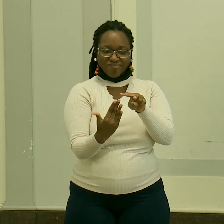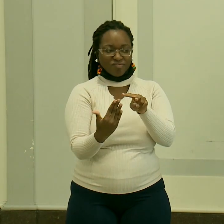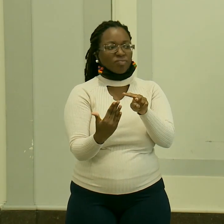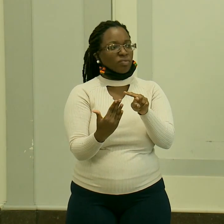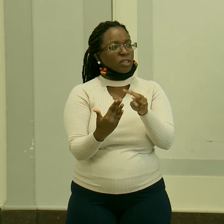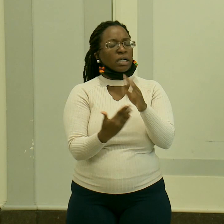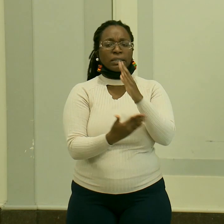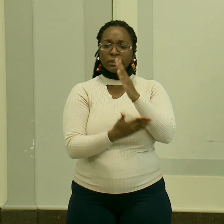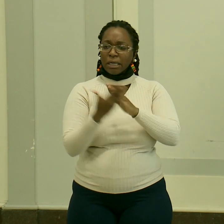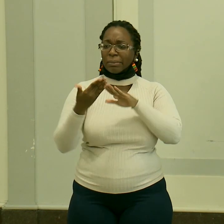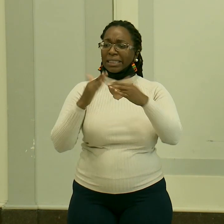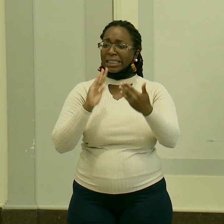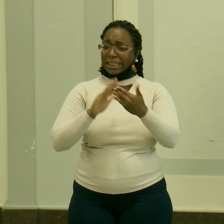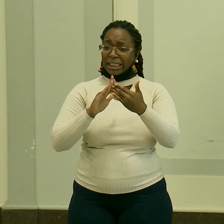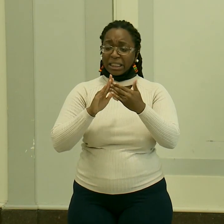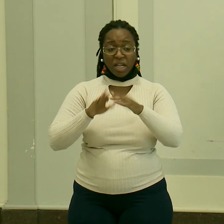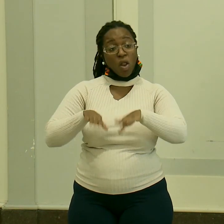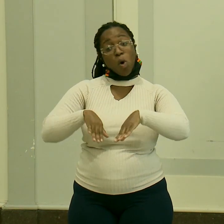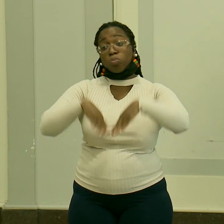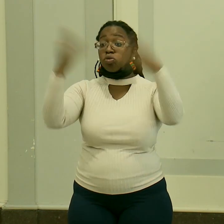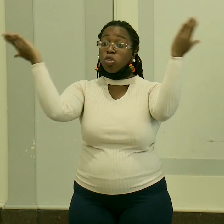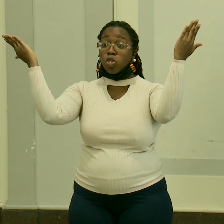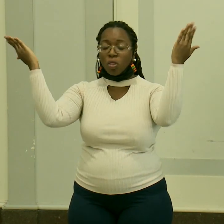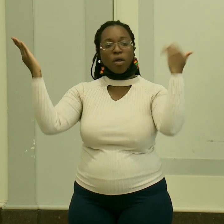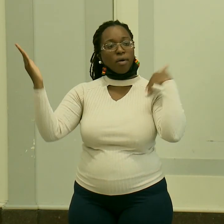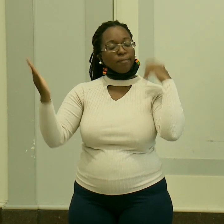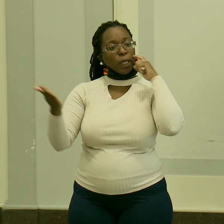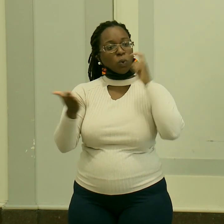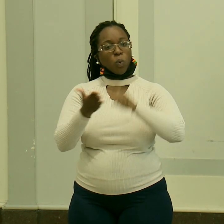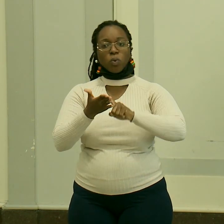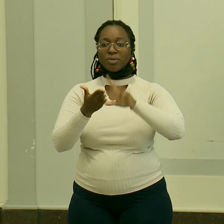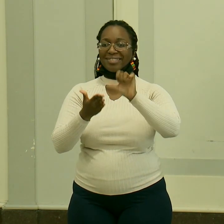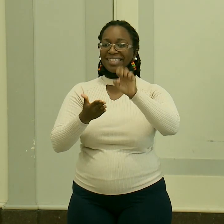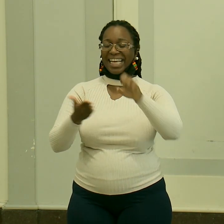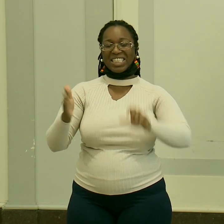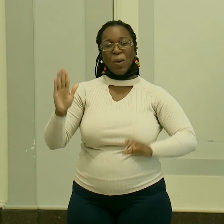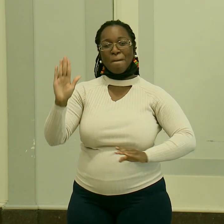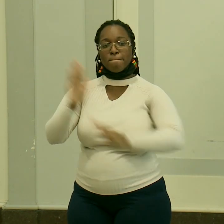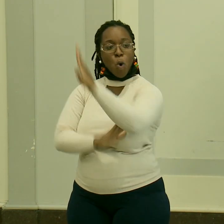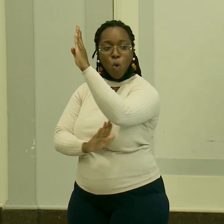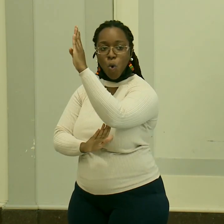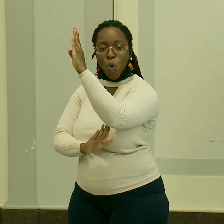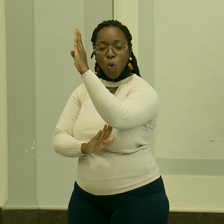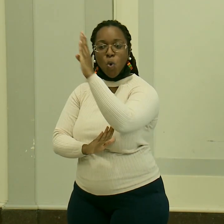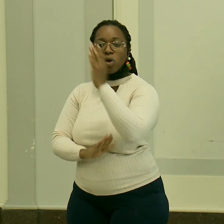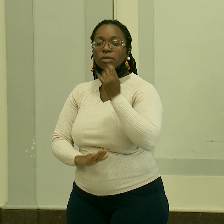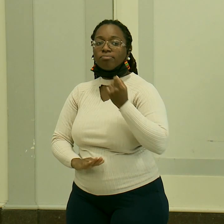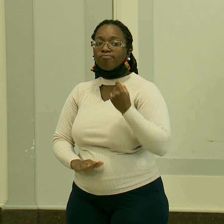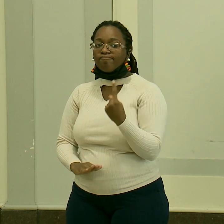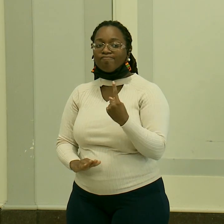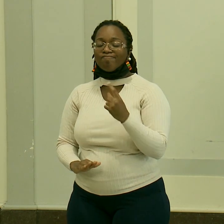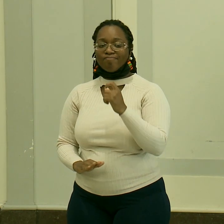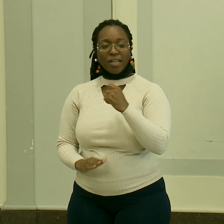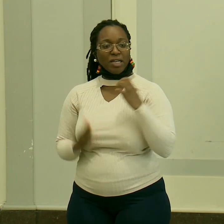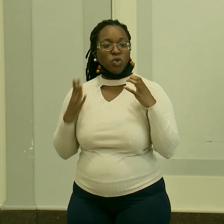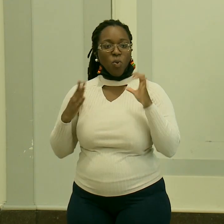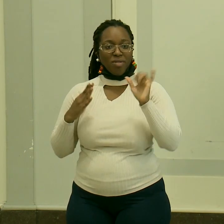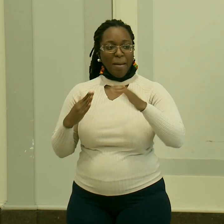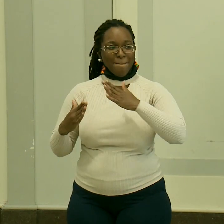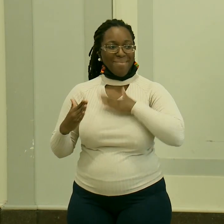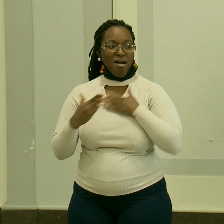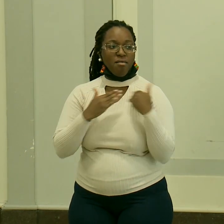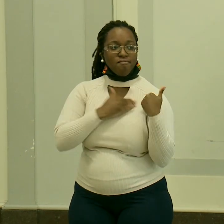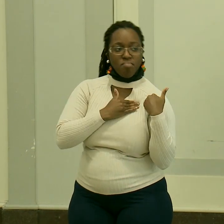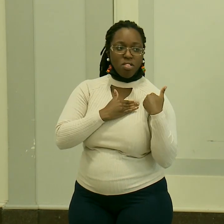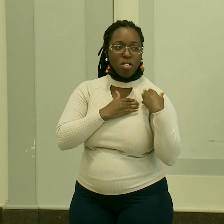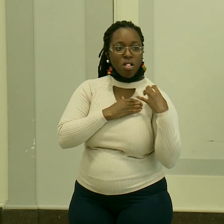reopened have seen a spike in new cases. And I don't want that to be on my hands. So I'm going to continue